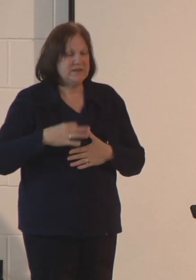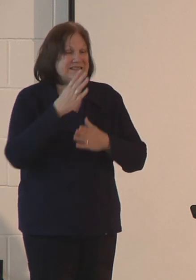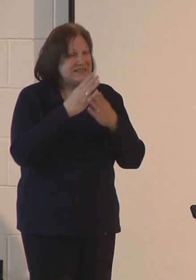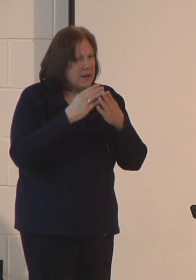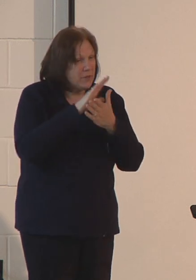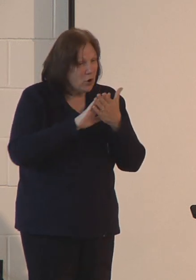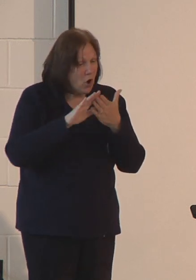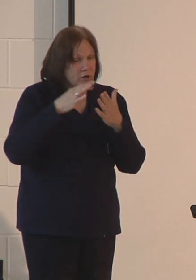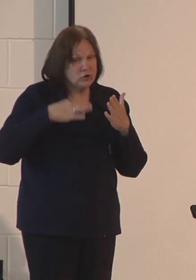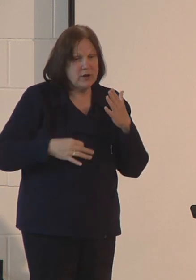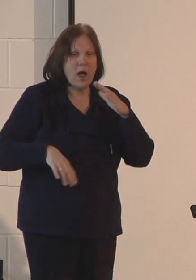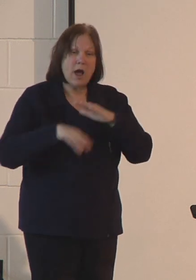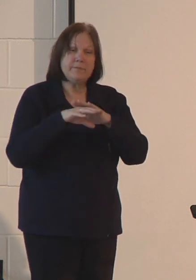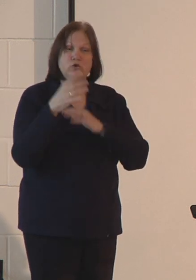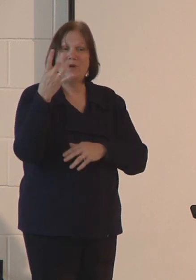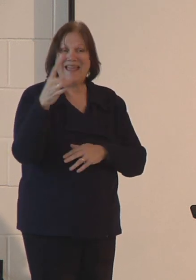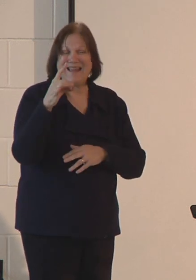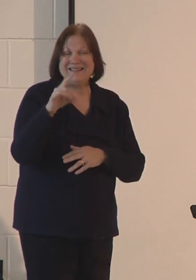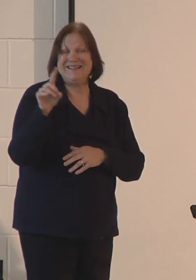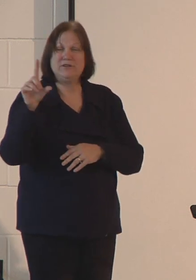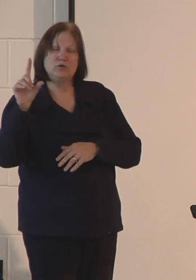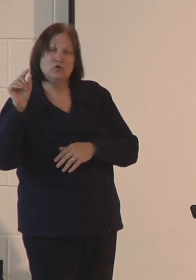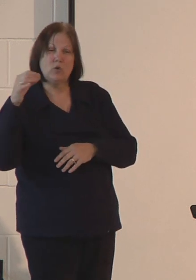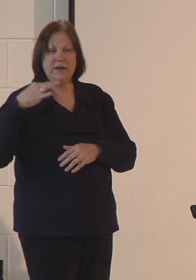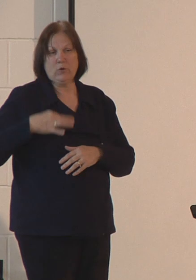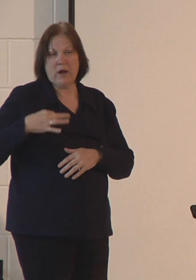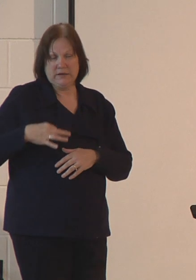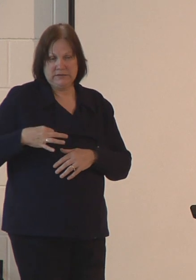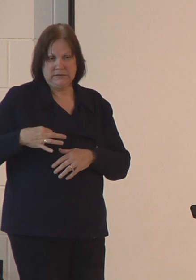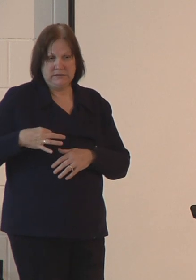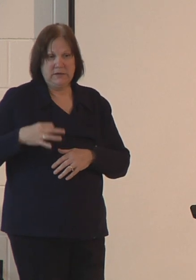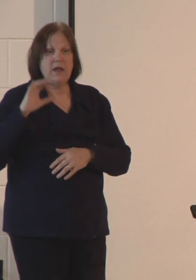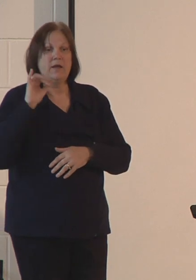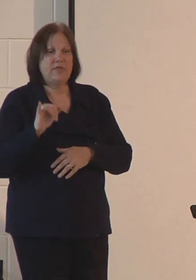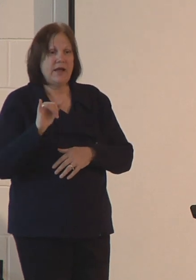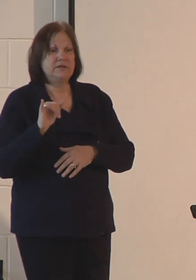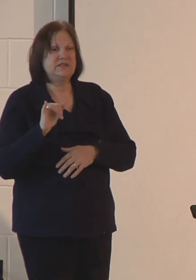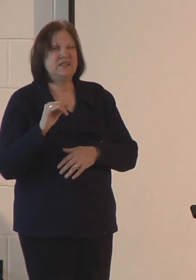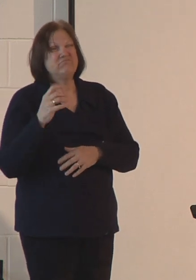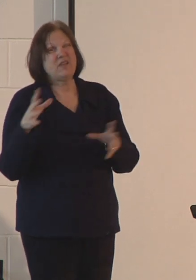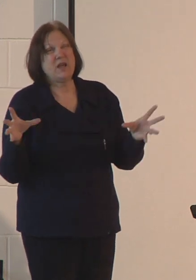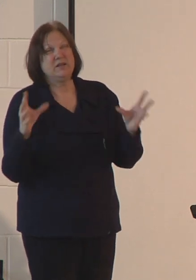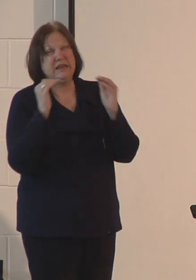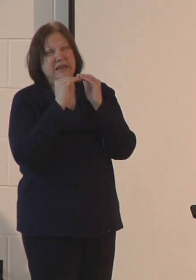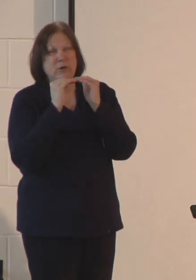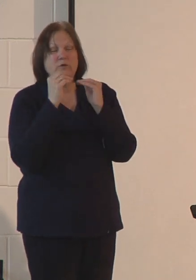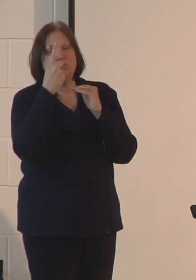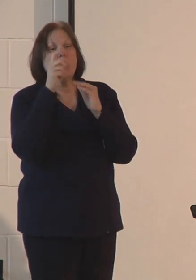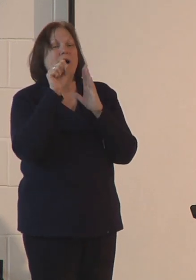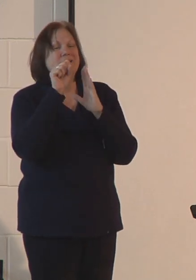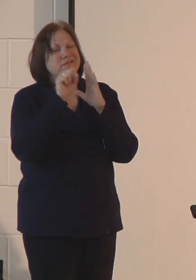college's credits, you can up to 18 to 20 credits. That is about a semester to us, in some